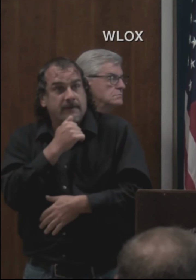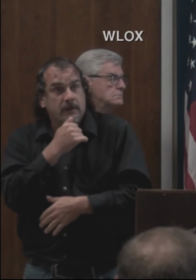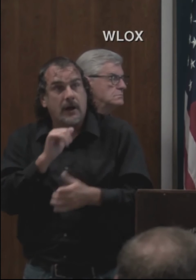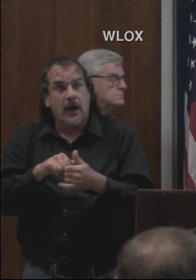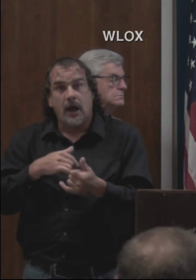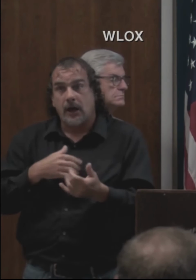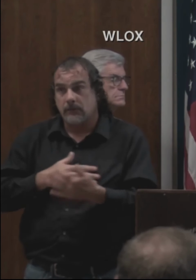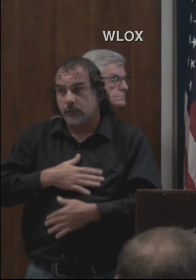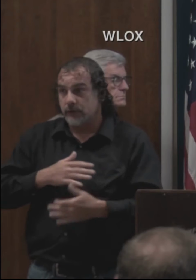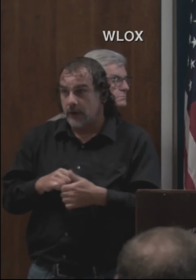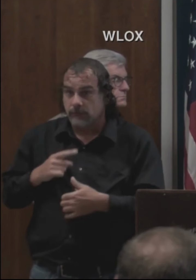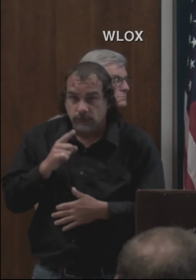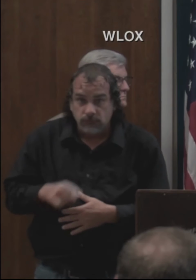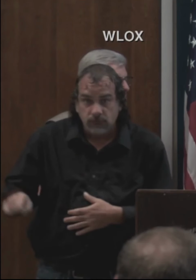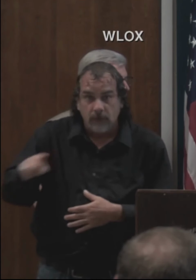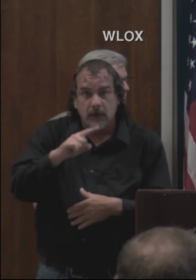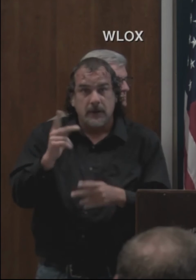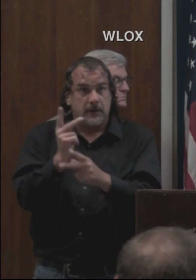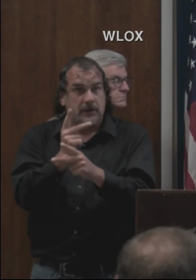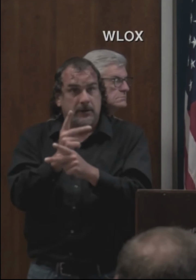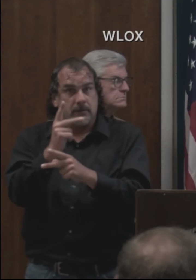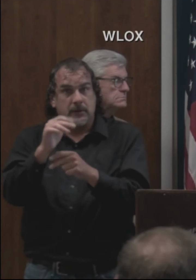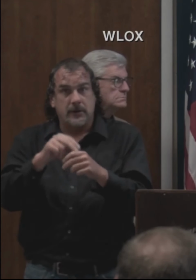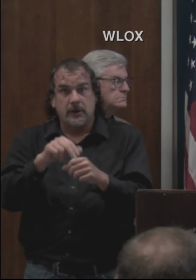And I appreciate all of y'all